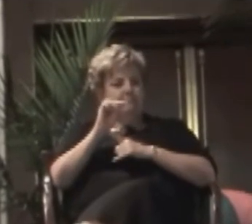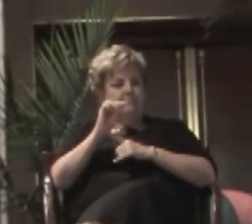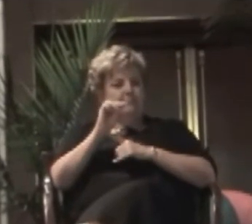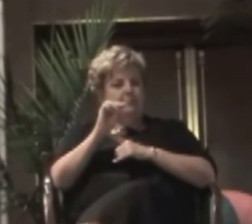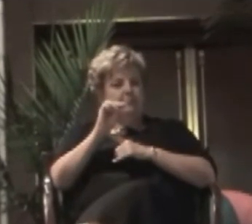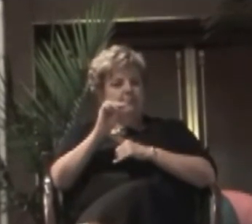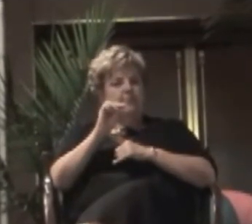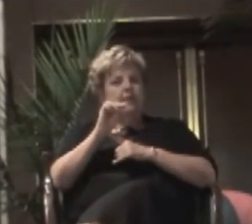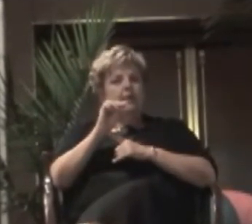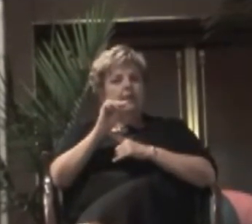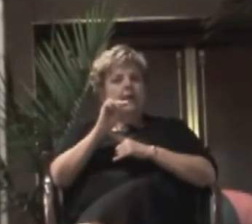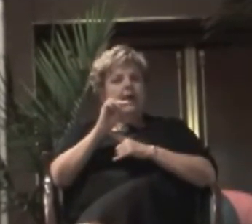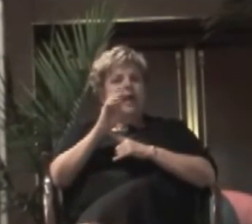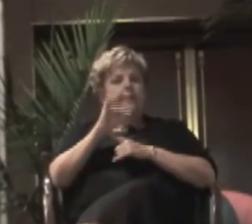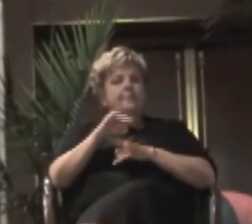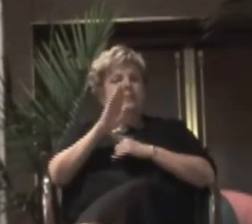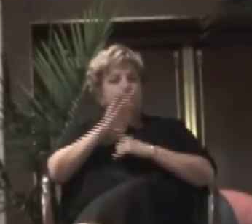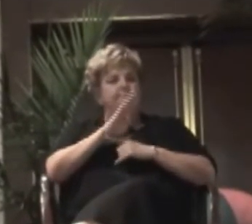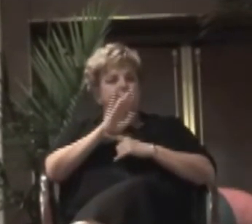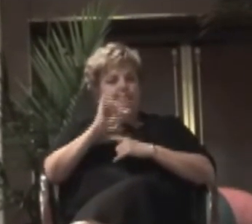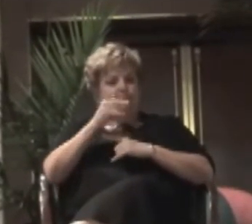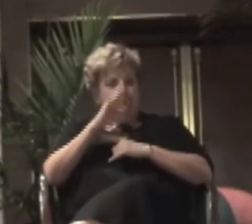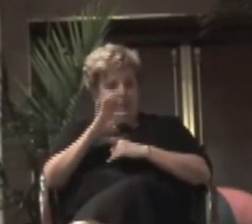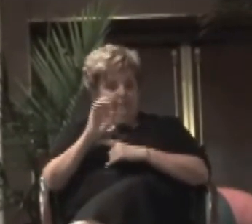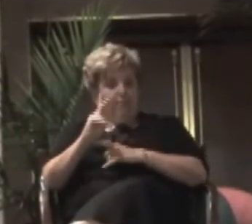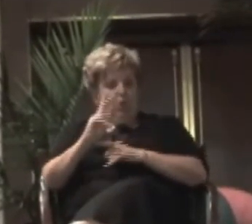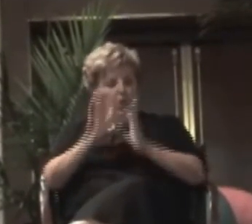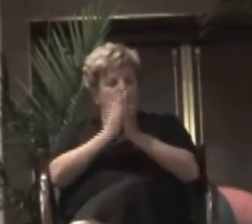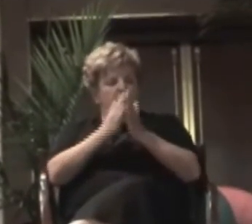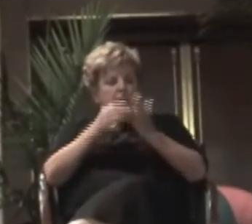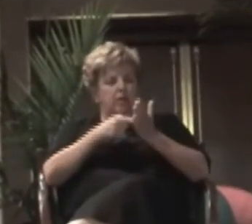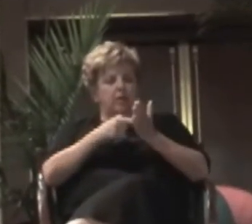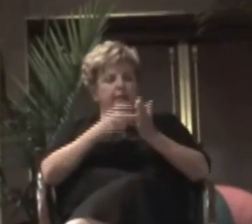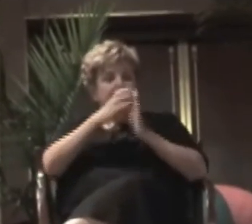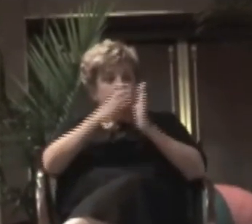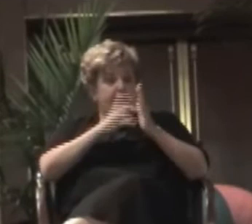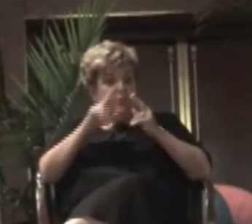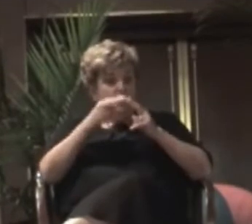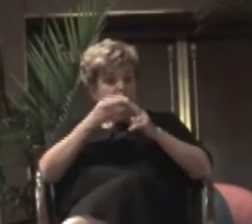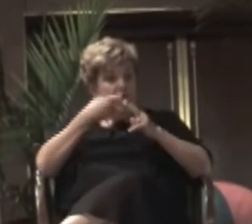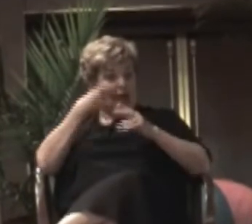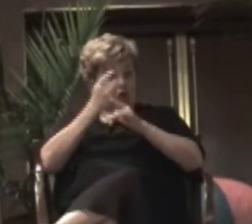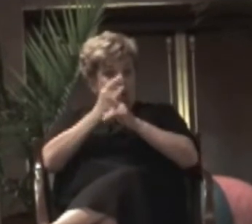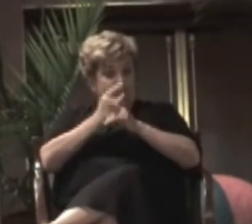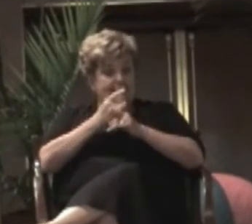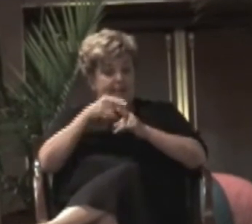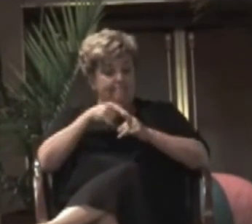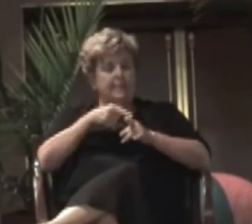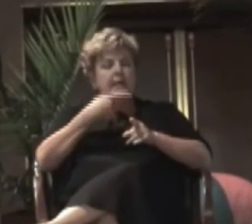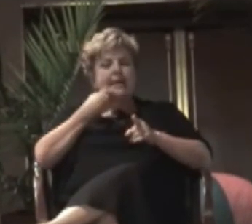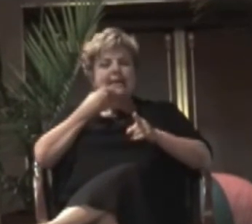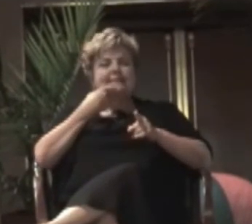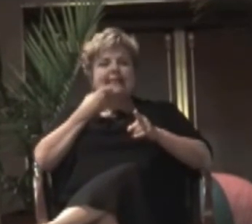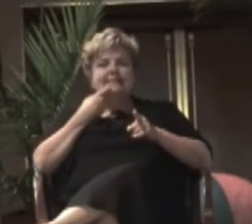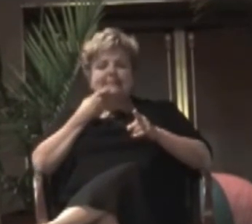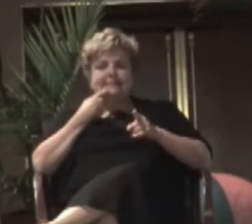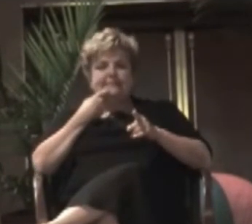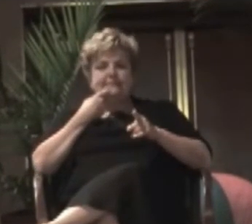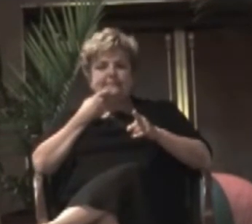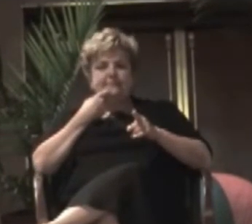lines in our big book in the chapter about alcoholism, where it says a lot of good stuff. One